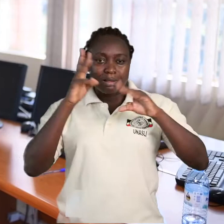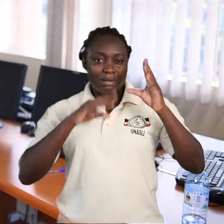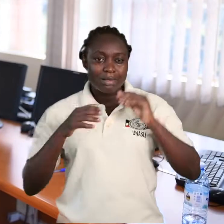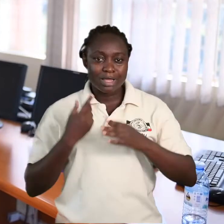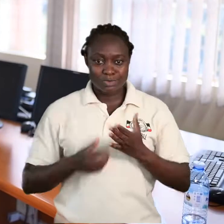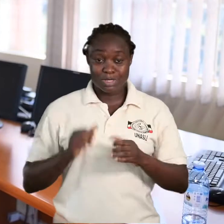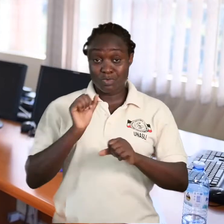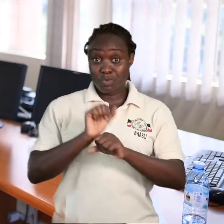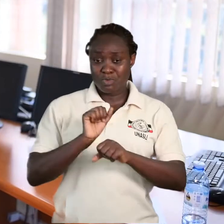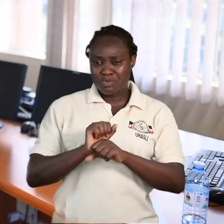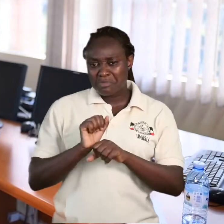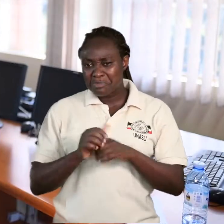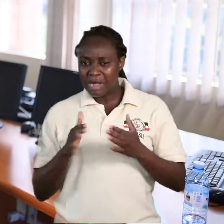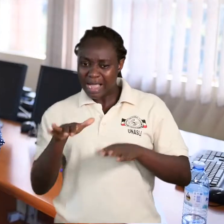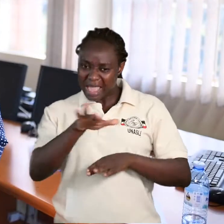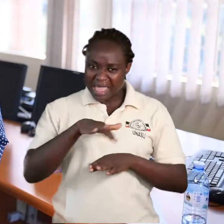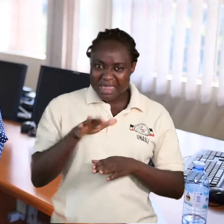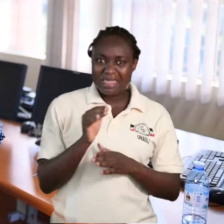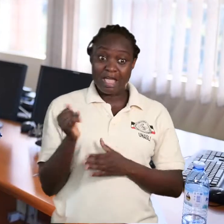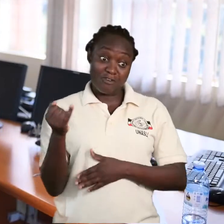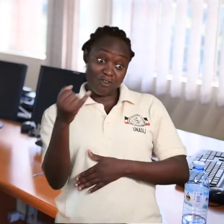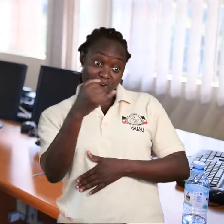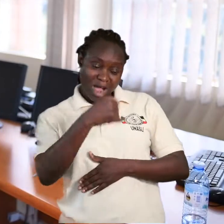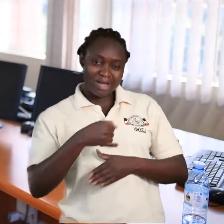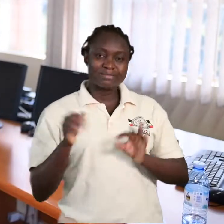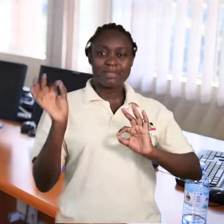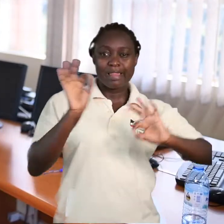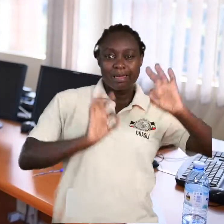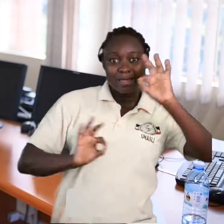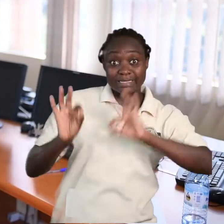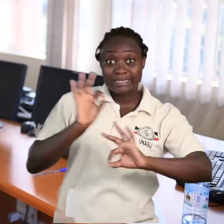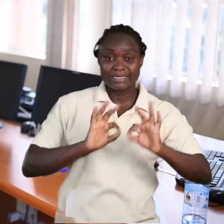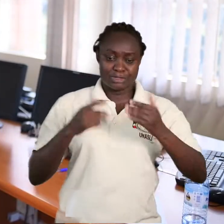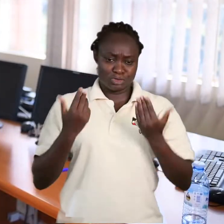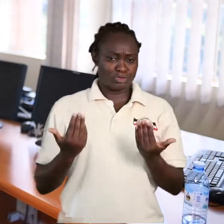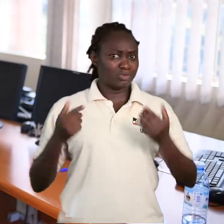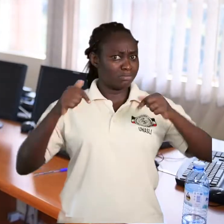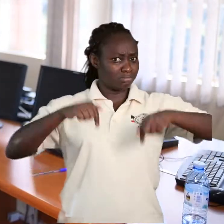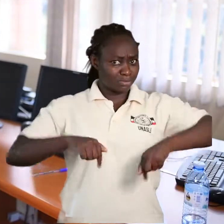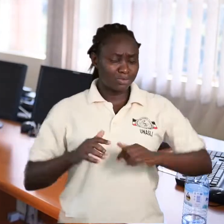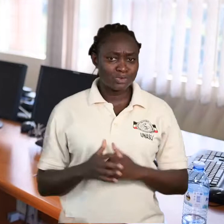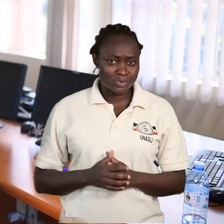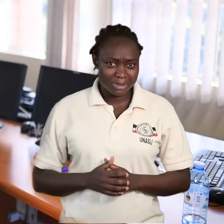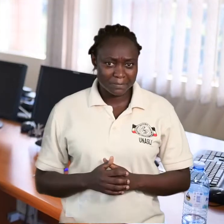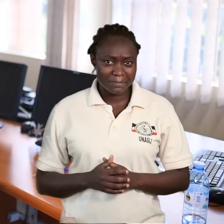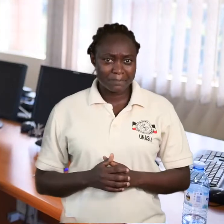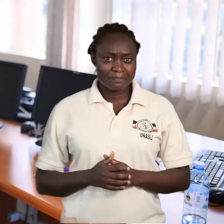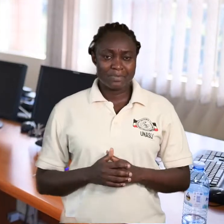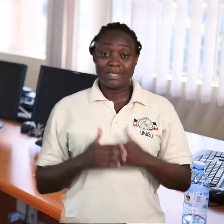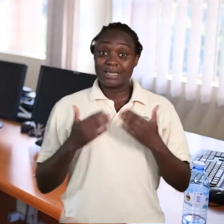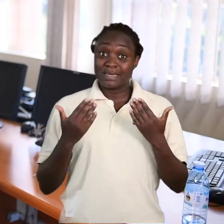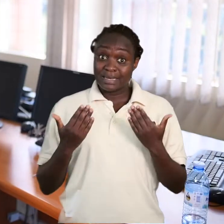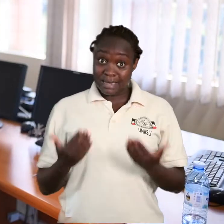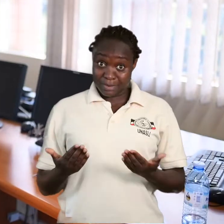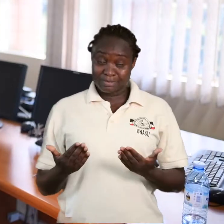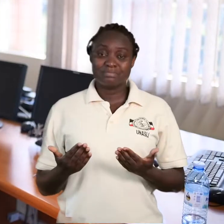some work in art and design. In this lesson today, I'm going to be with